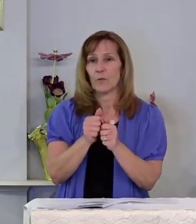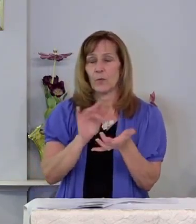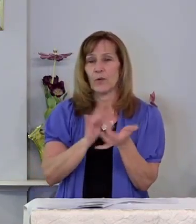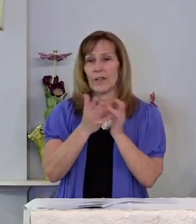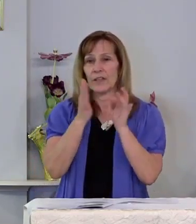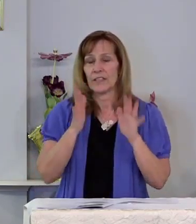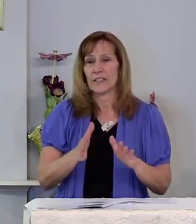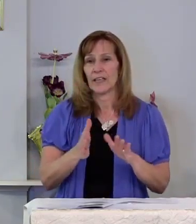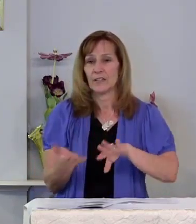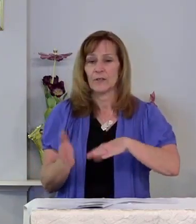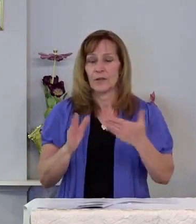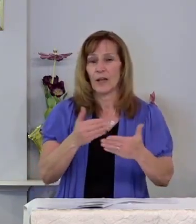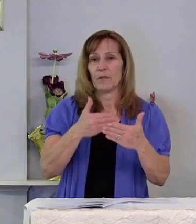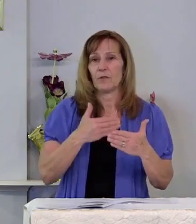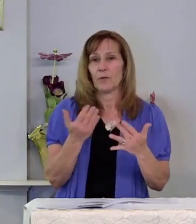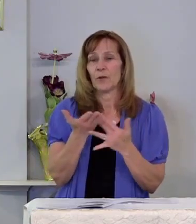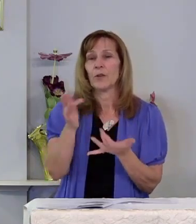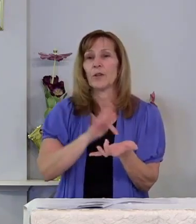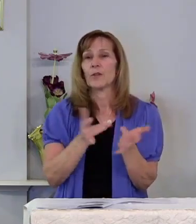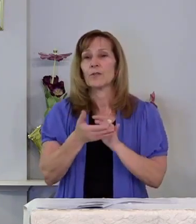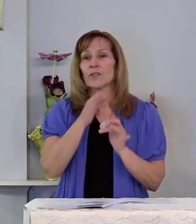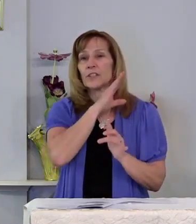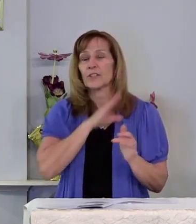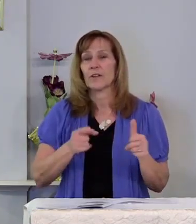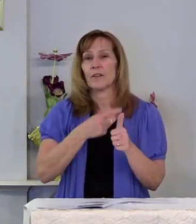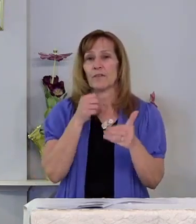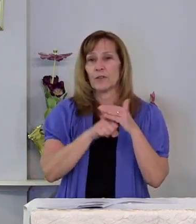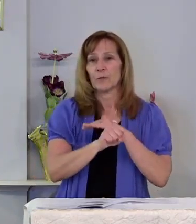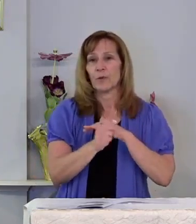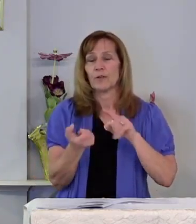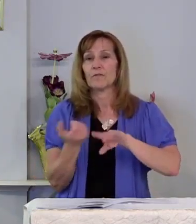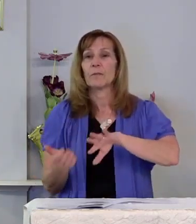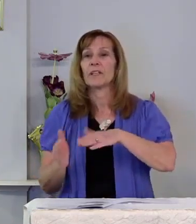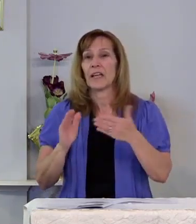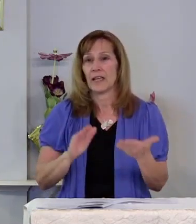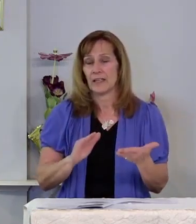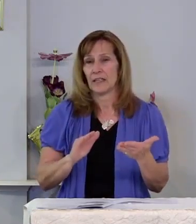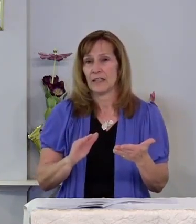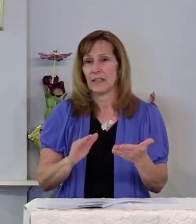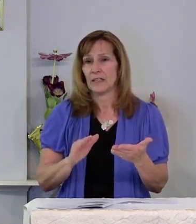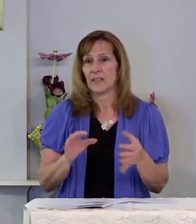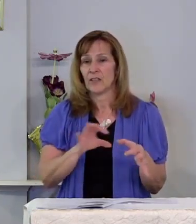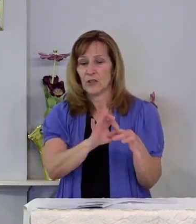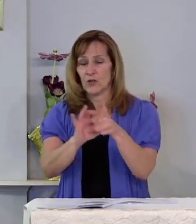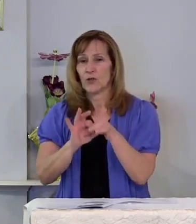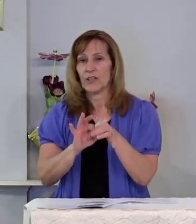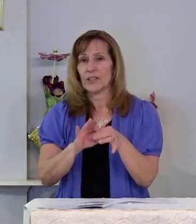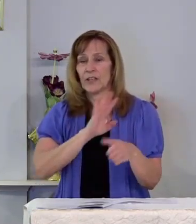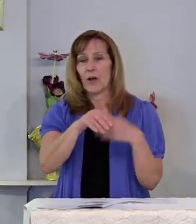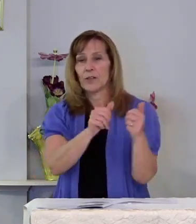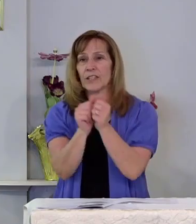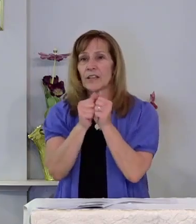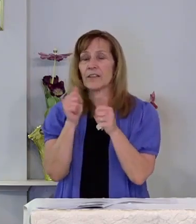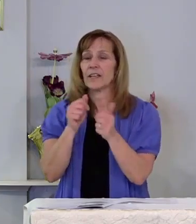bodies. We give you special thanks today for those who are makers of music.